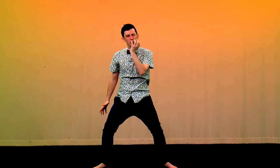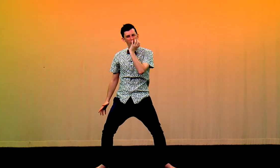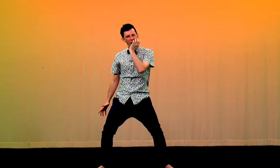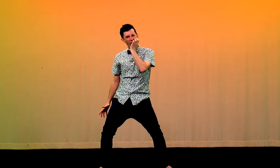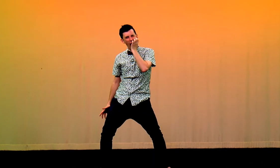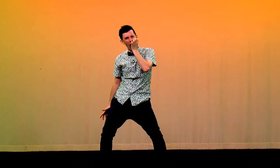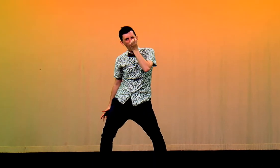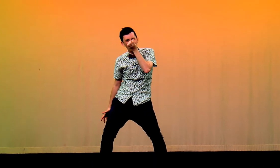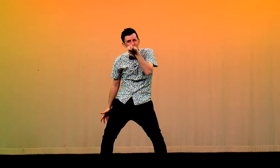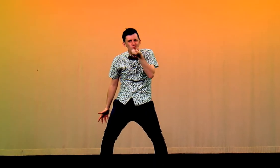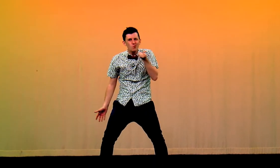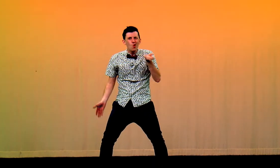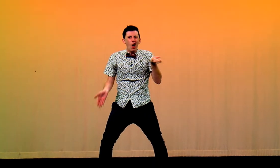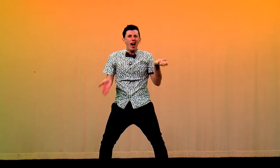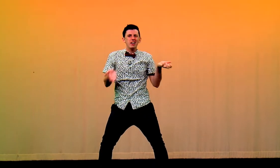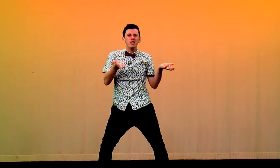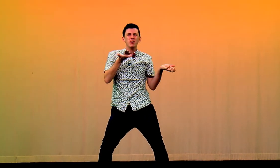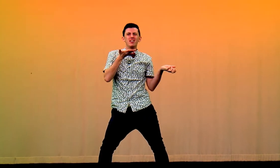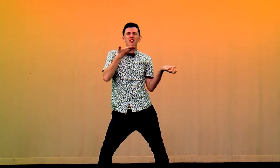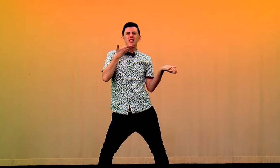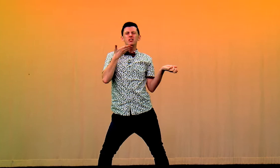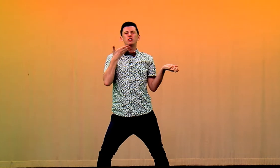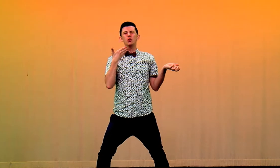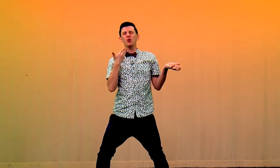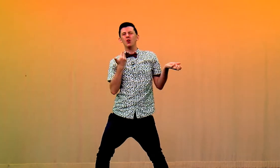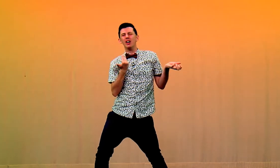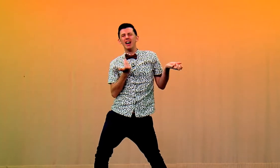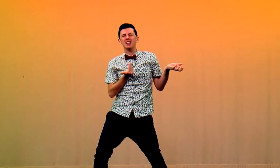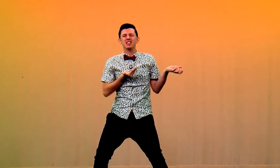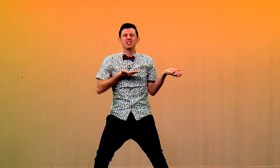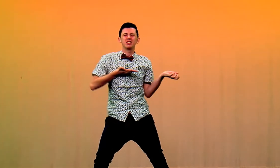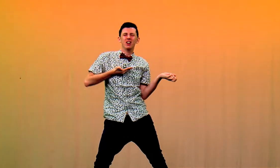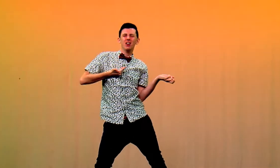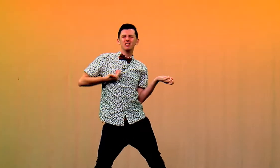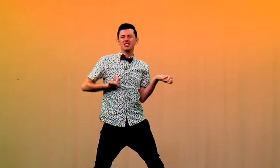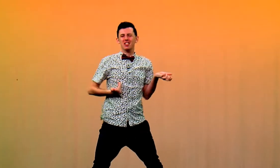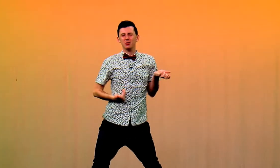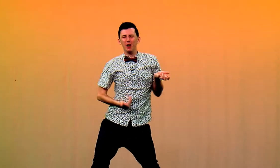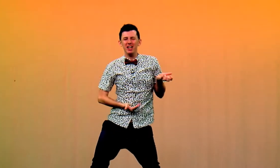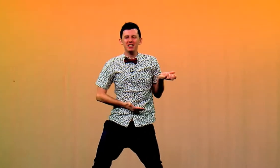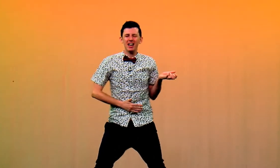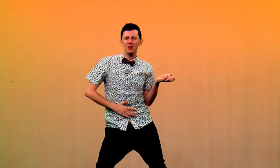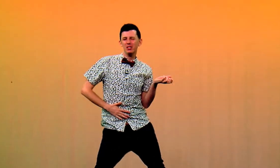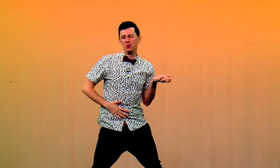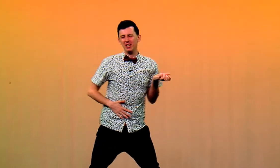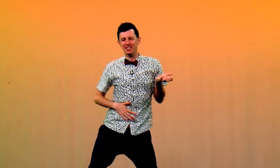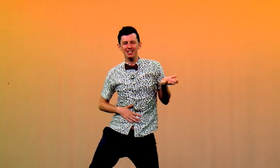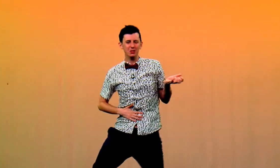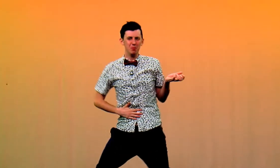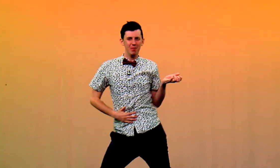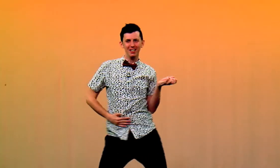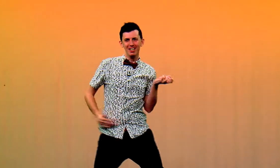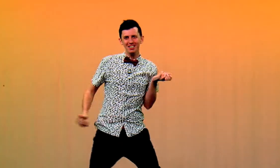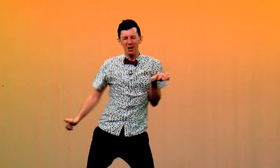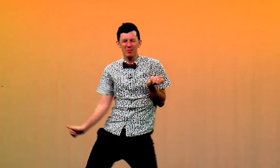bite, and he would enjoy as it danced its way down into his little monkey tummy.